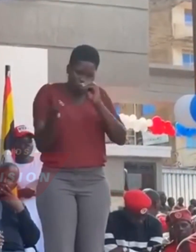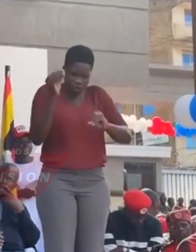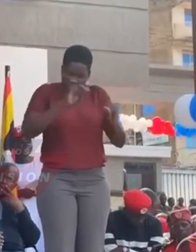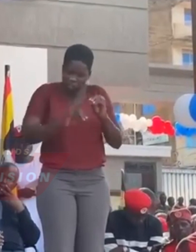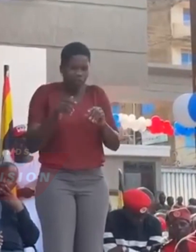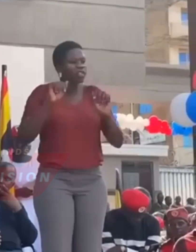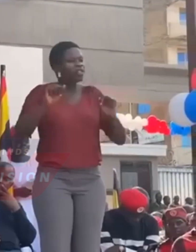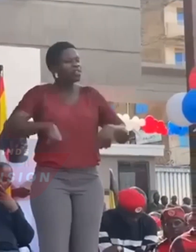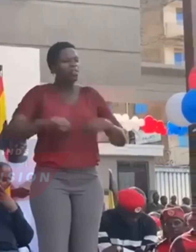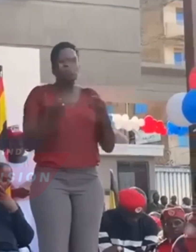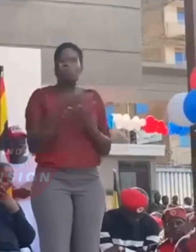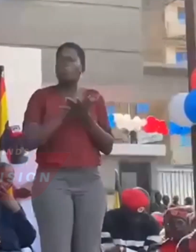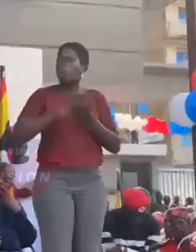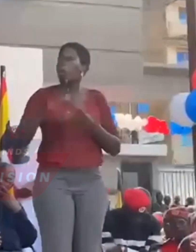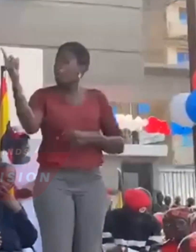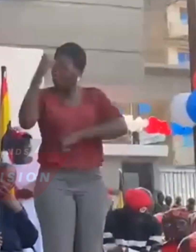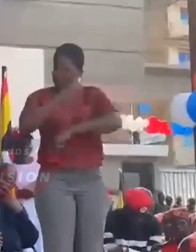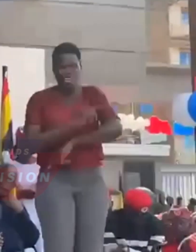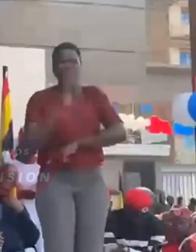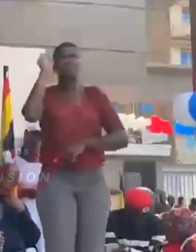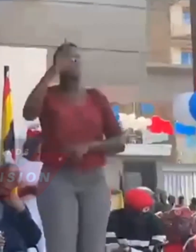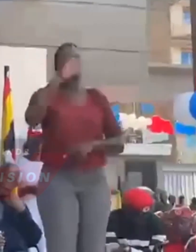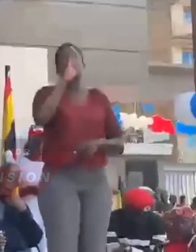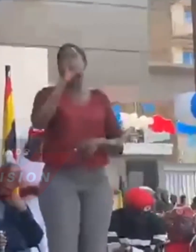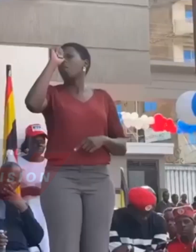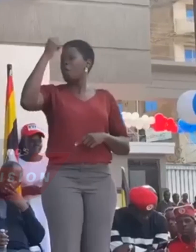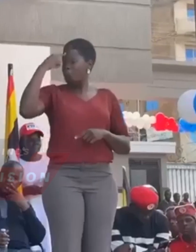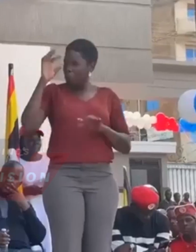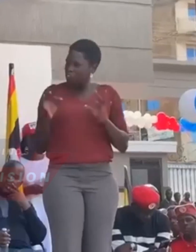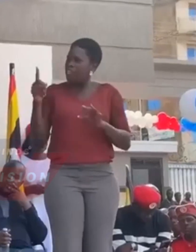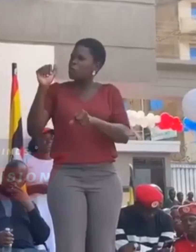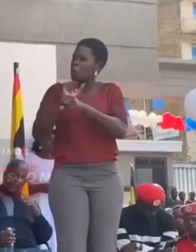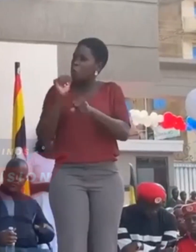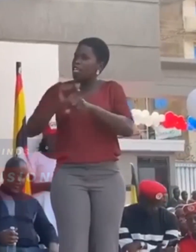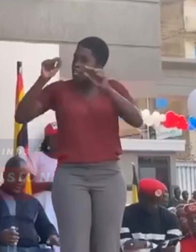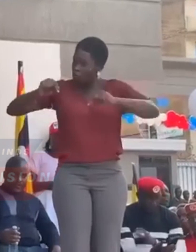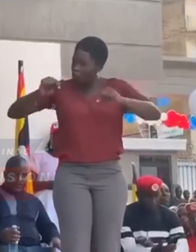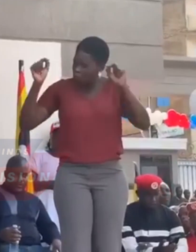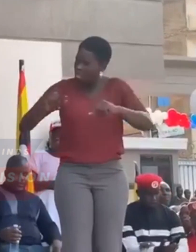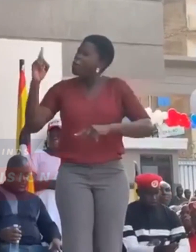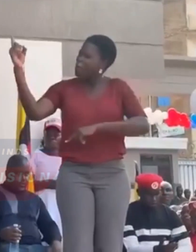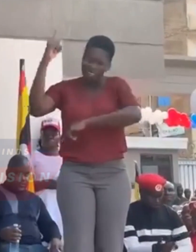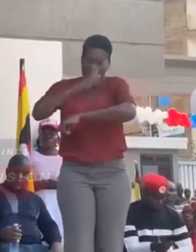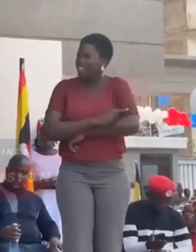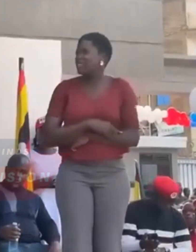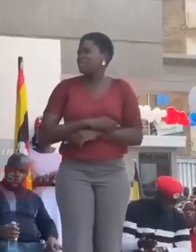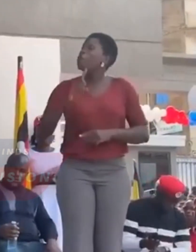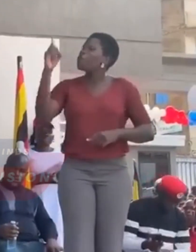go in vain. One day you will be proud of the things that you're doing today. I promise you that.